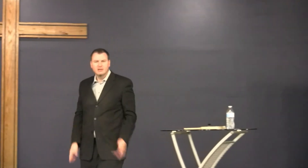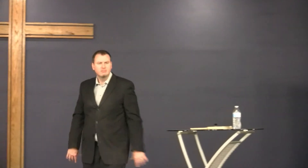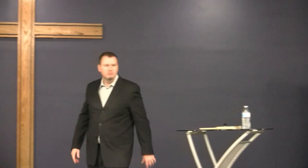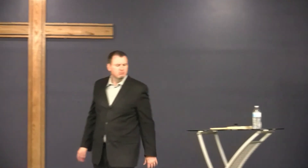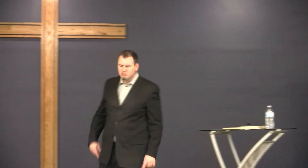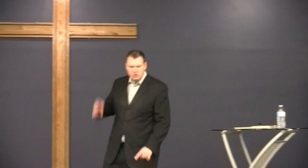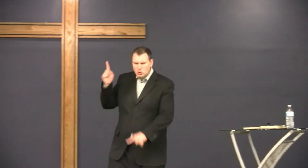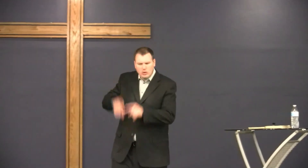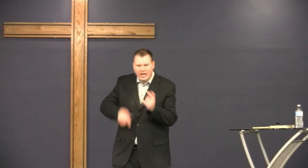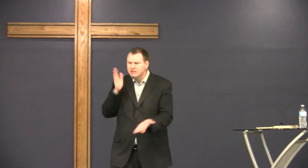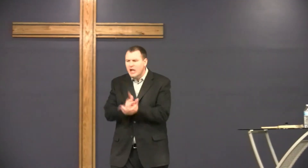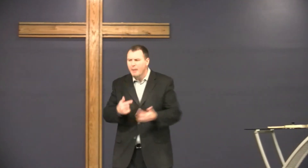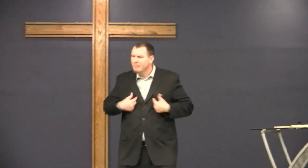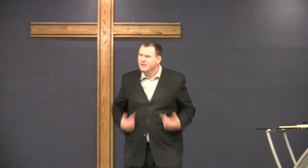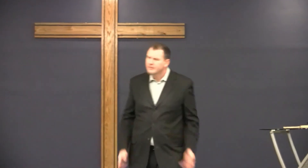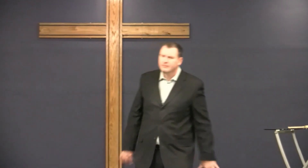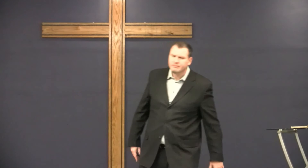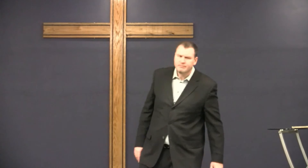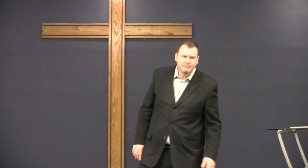You can't stop me.